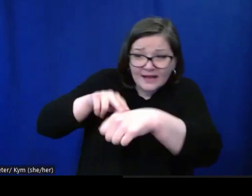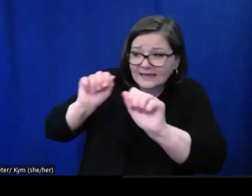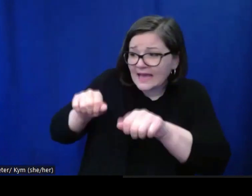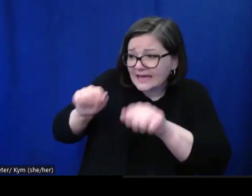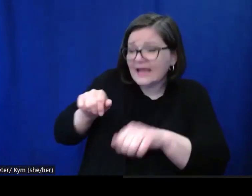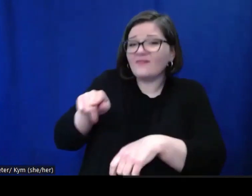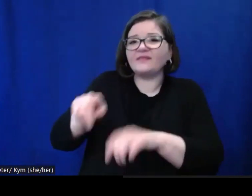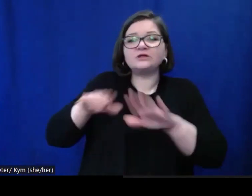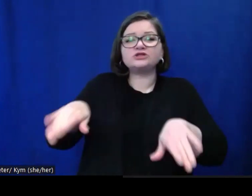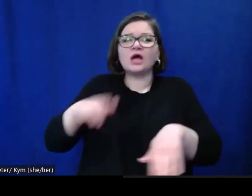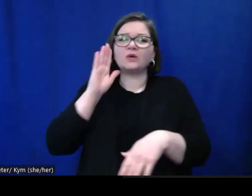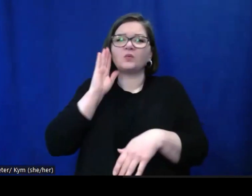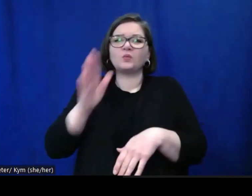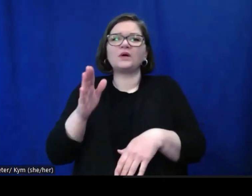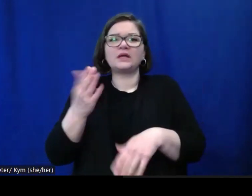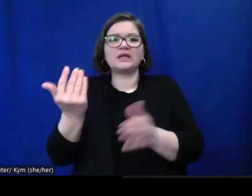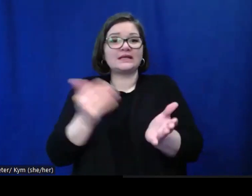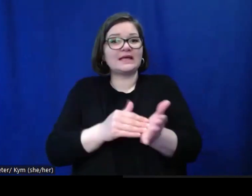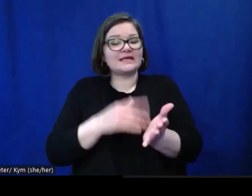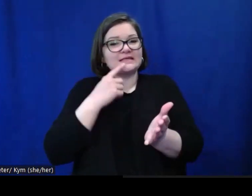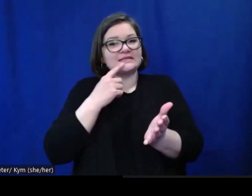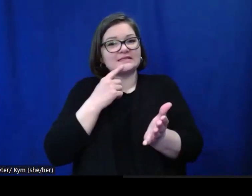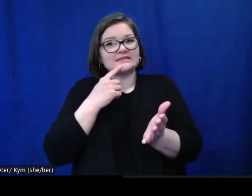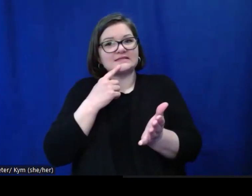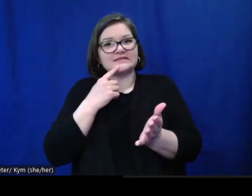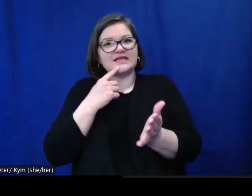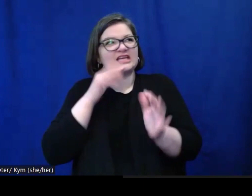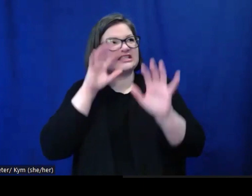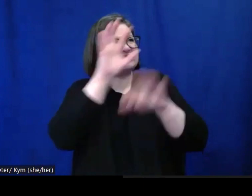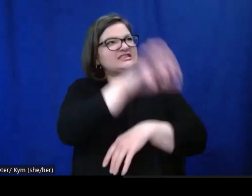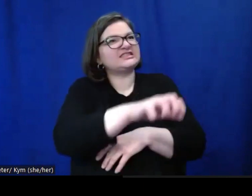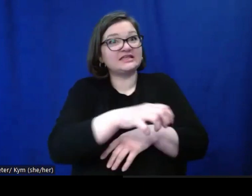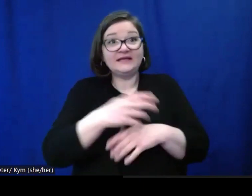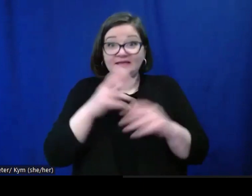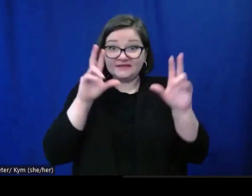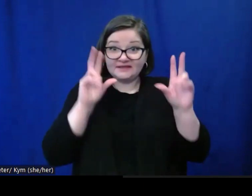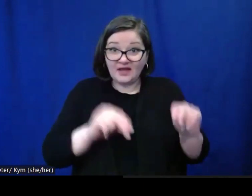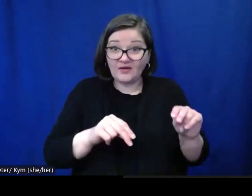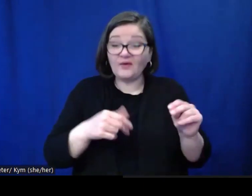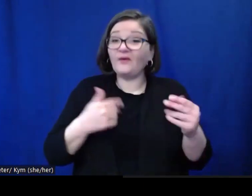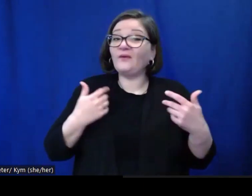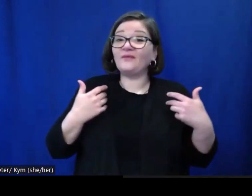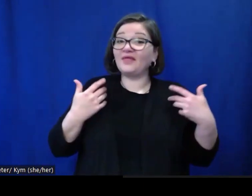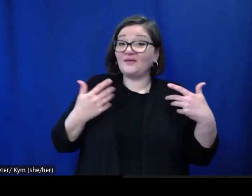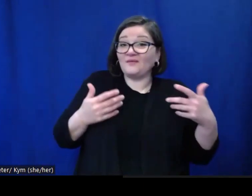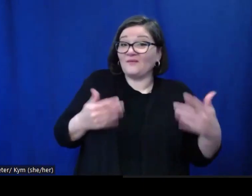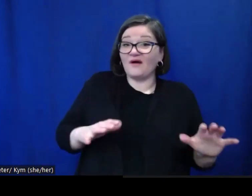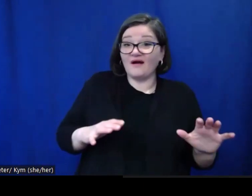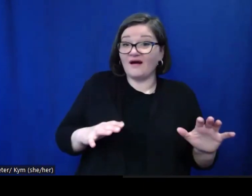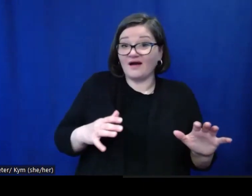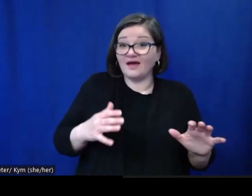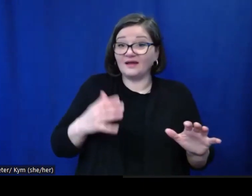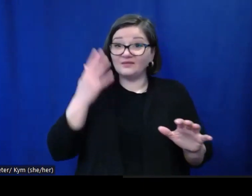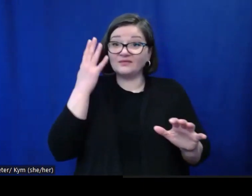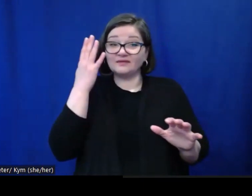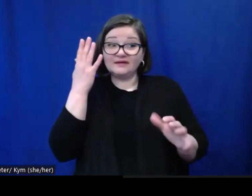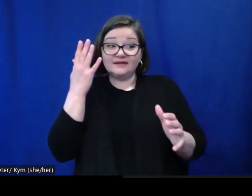the child that will, once again, try to scratch your eyeballs out because you were trying to help and support.